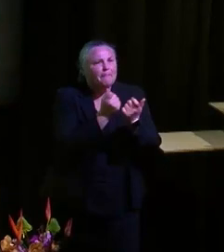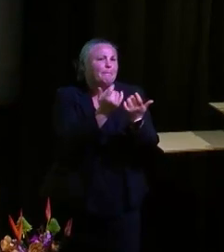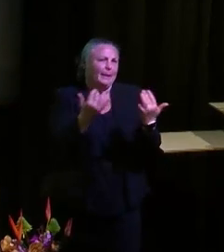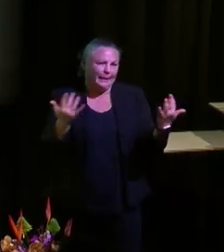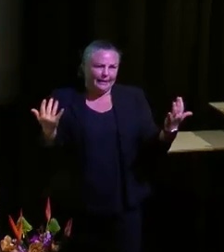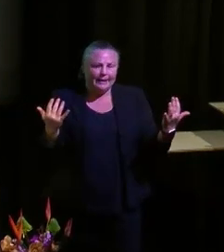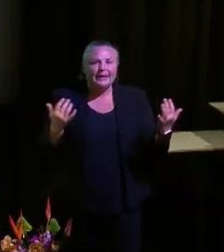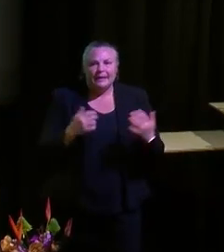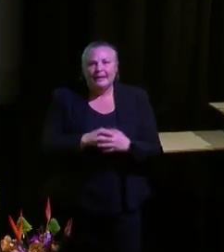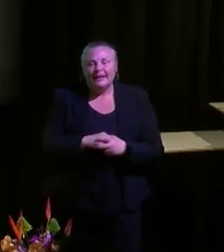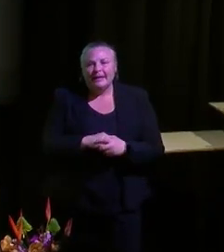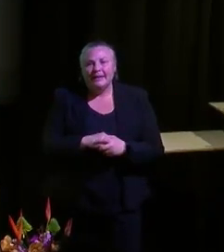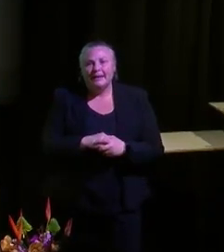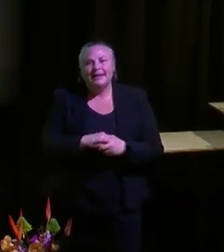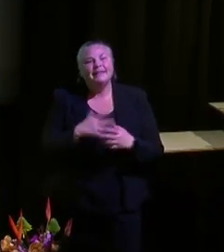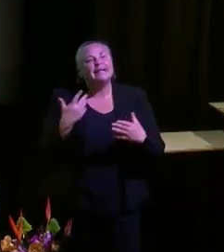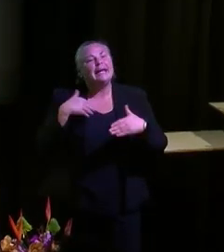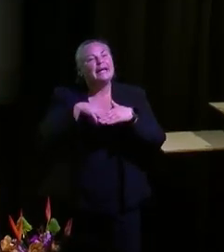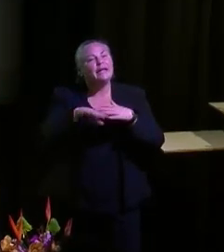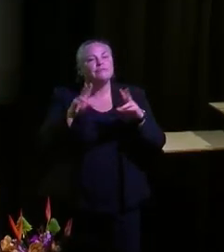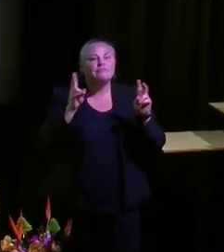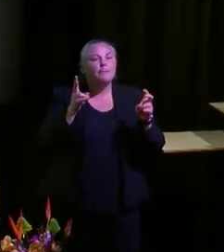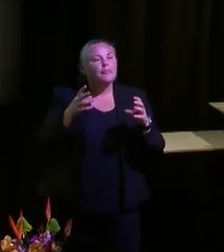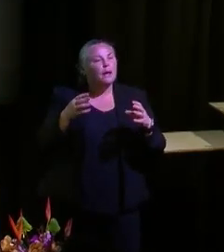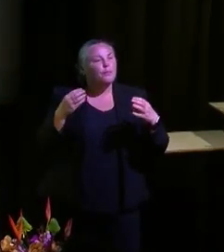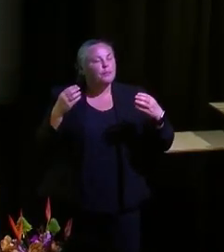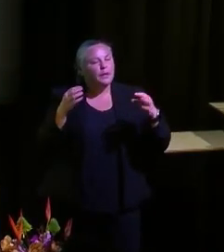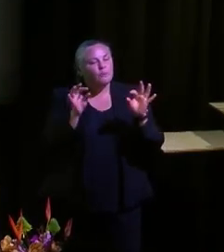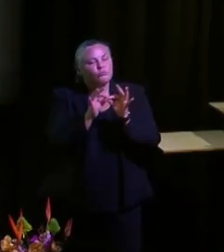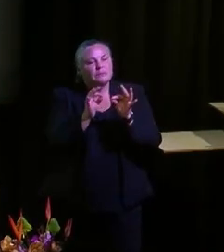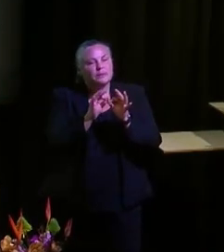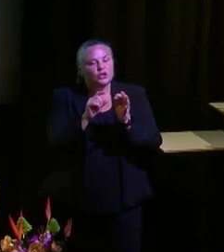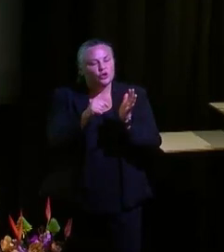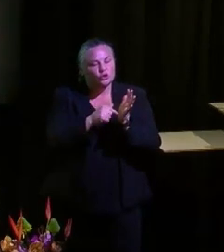he was kind of part of the Brisbane Tribal Council back in the day. Often